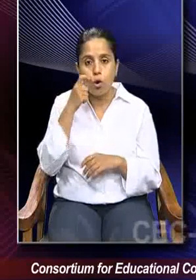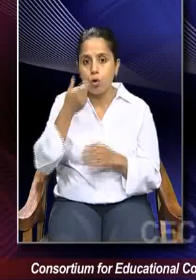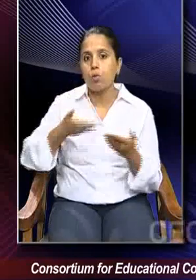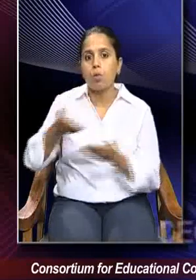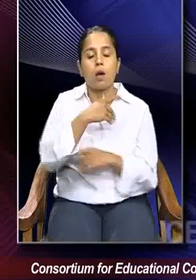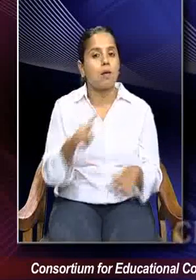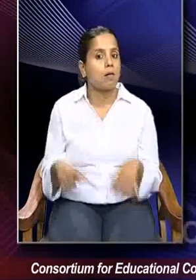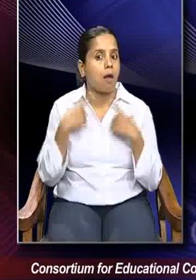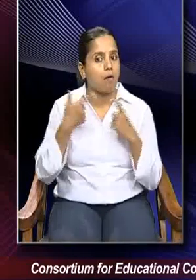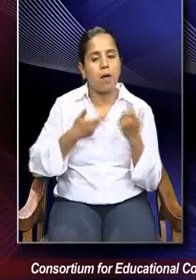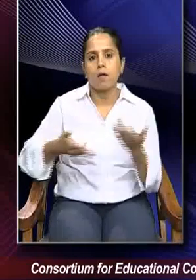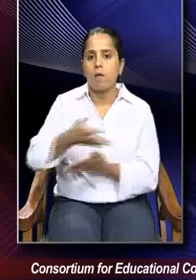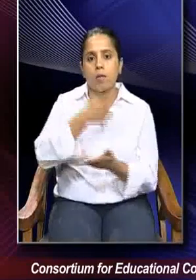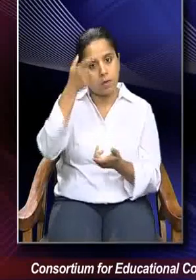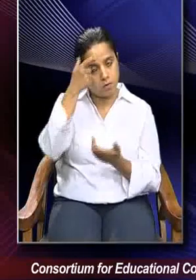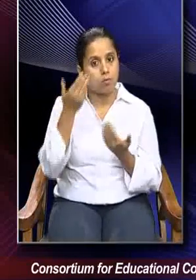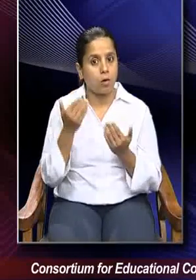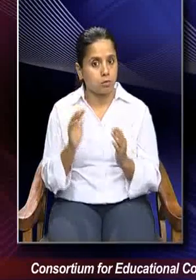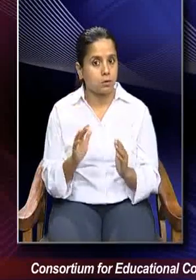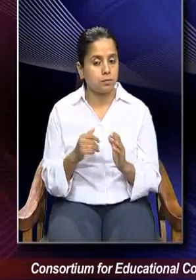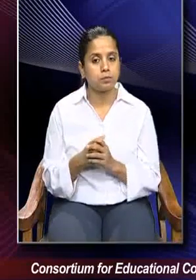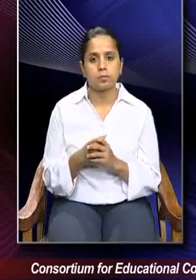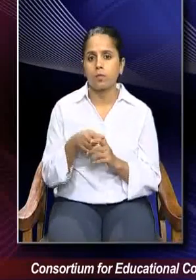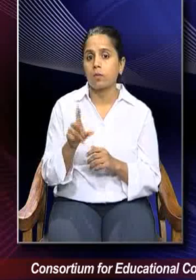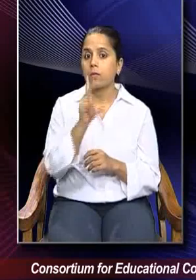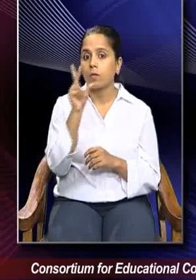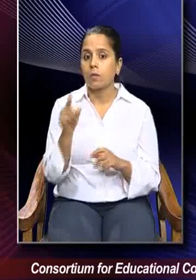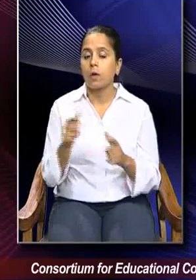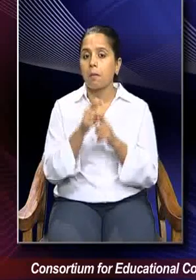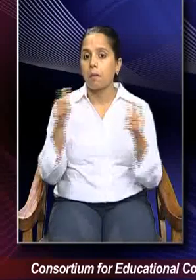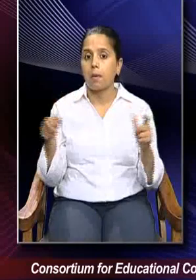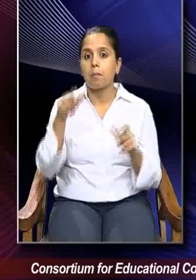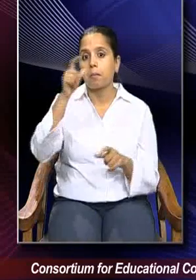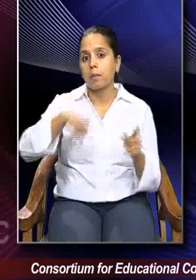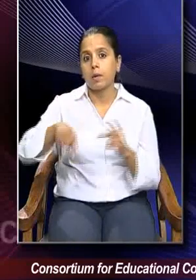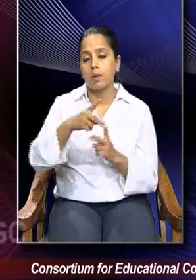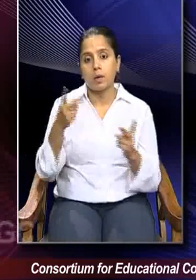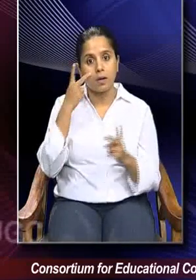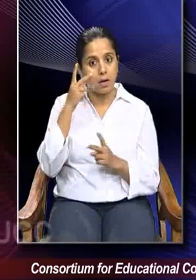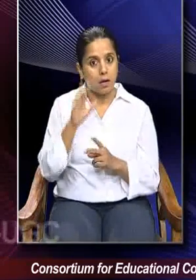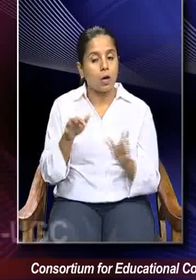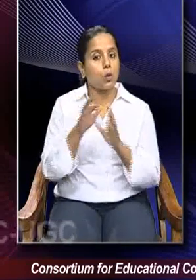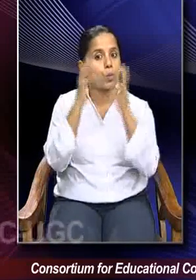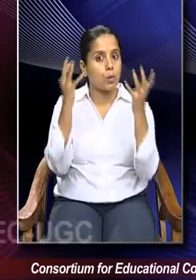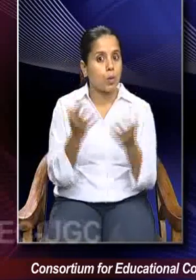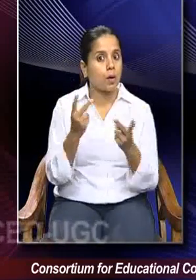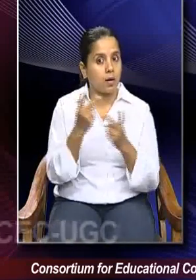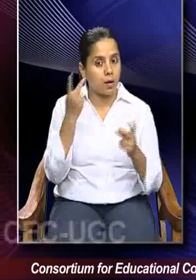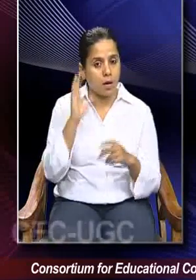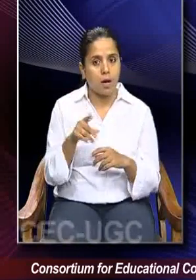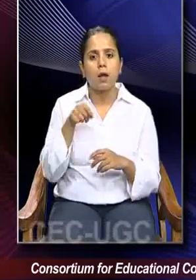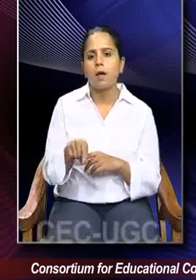and environment. As the second largest population in the world of